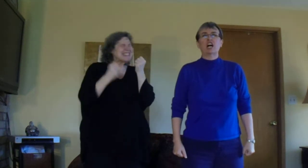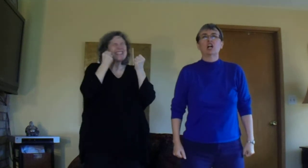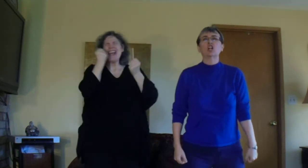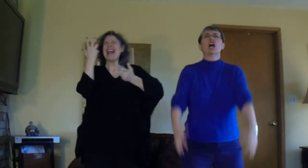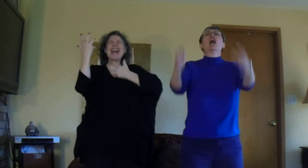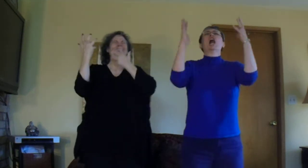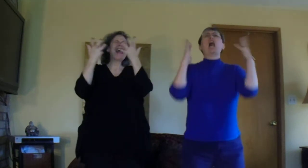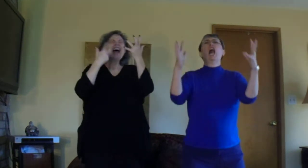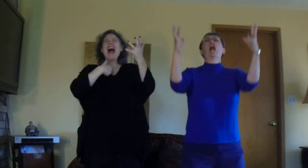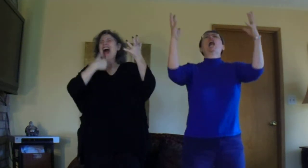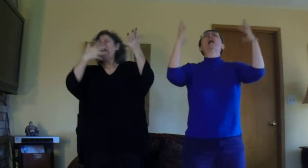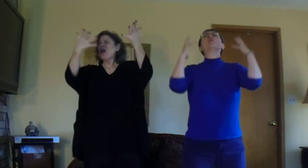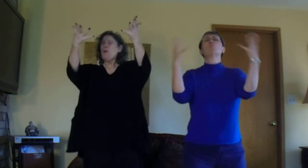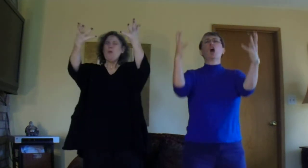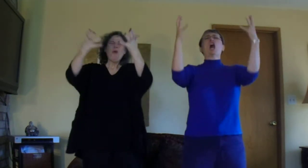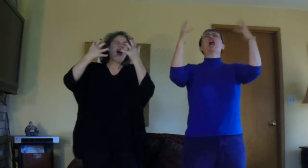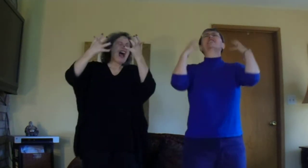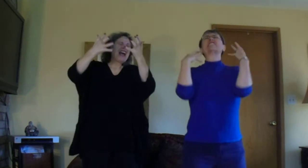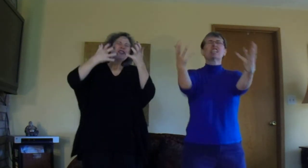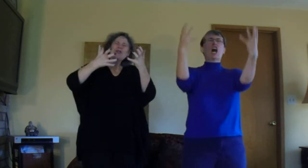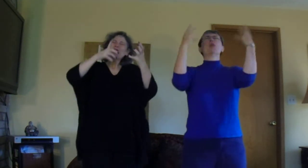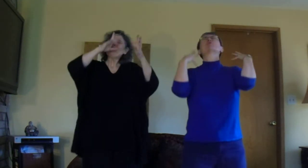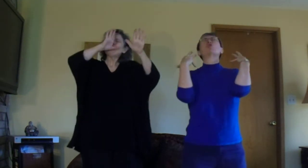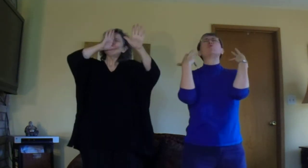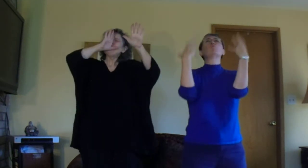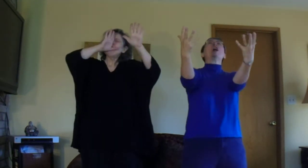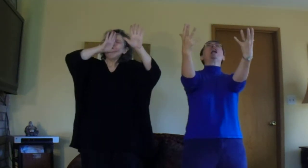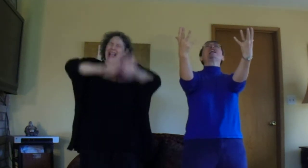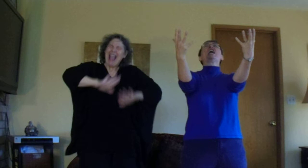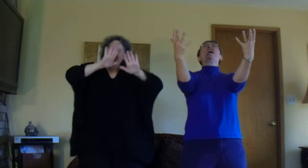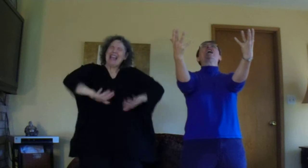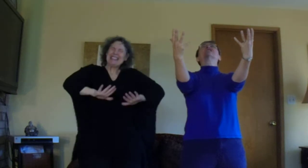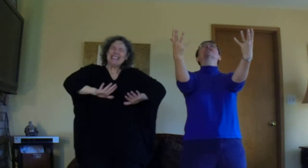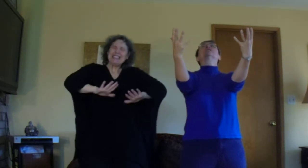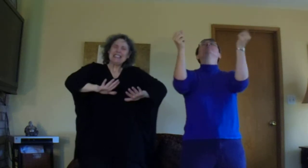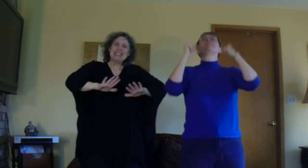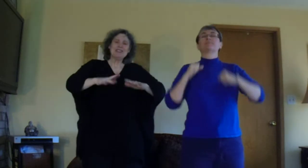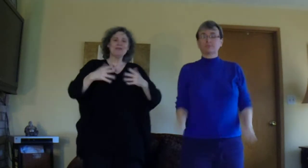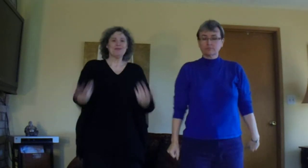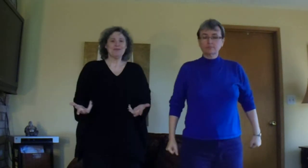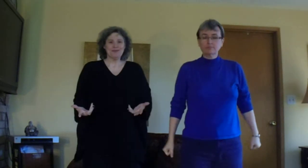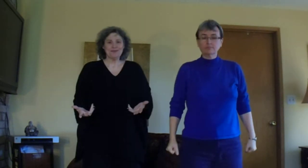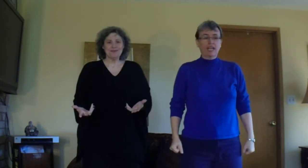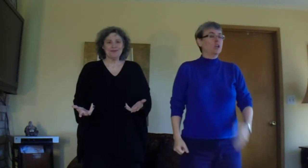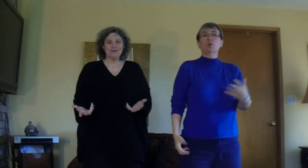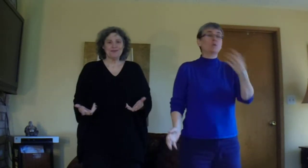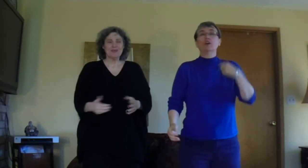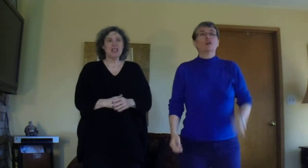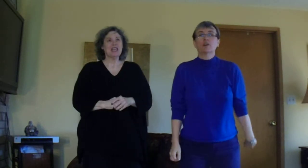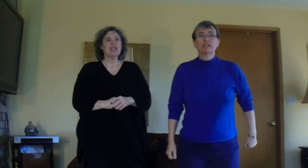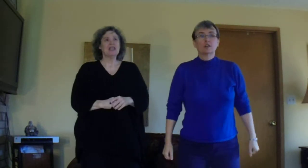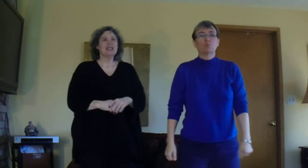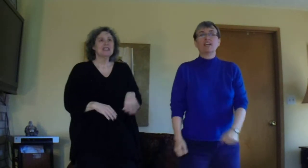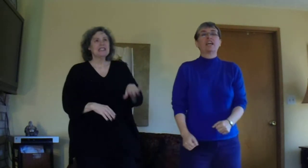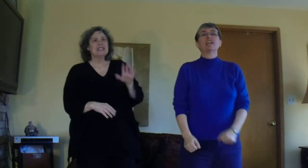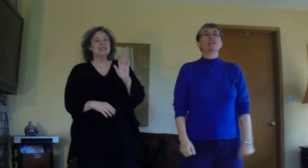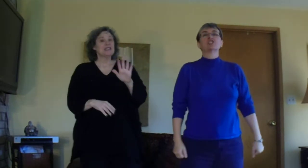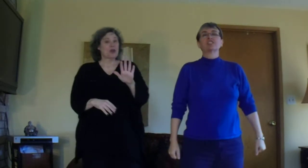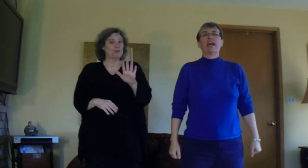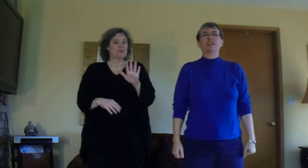yell, "I want some quiet!" Well, one day he had just had it,